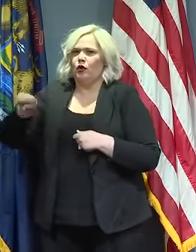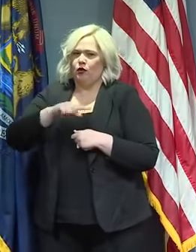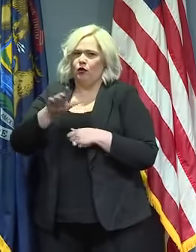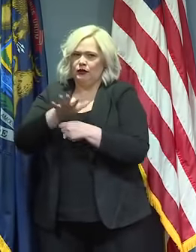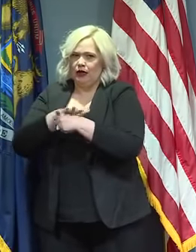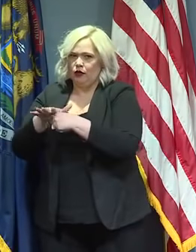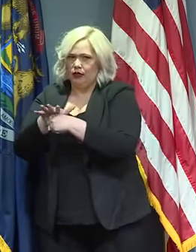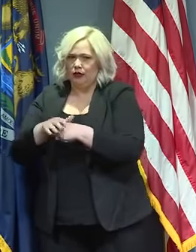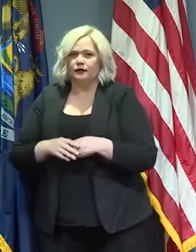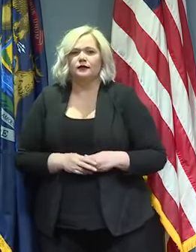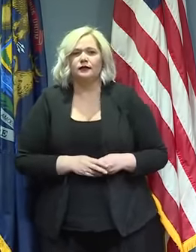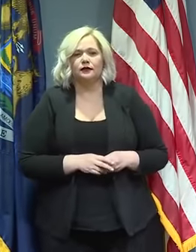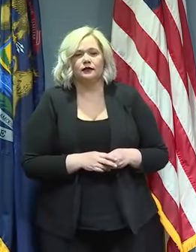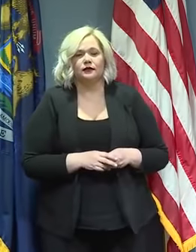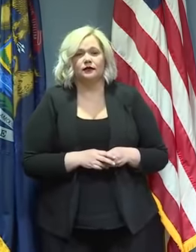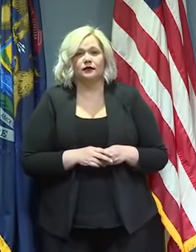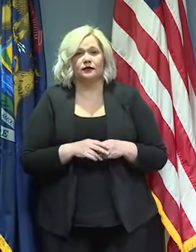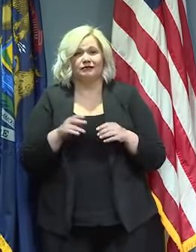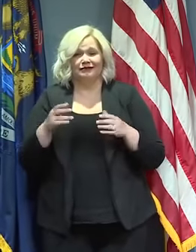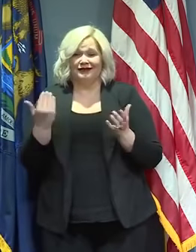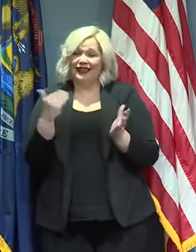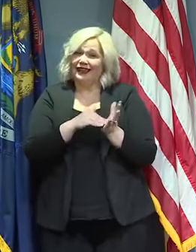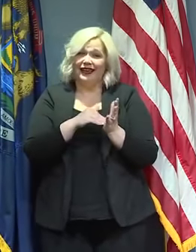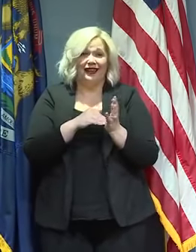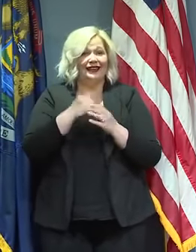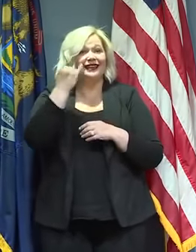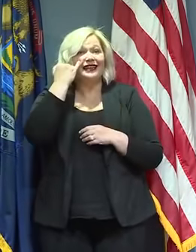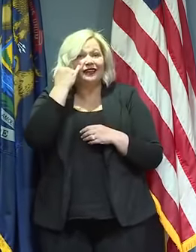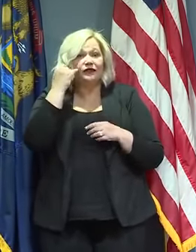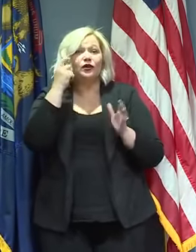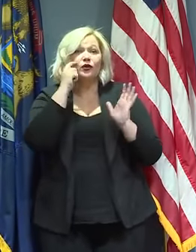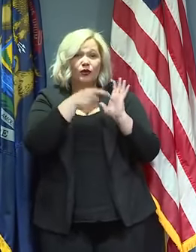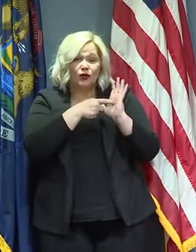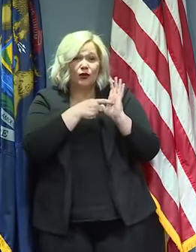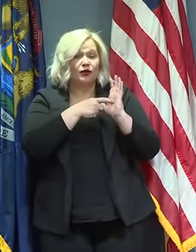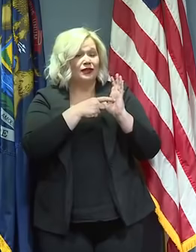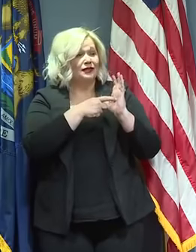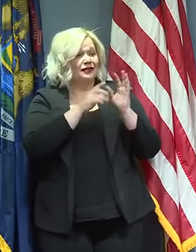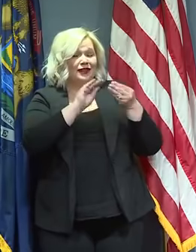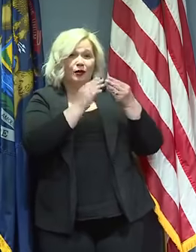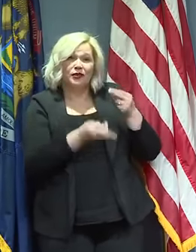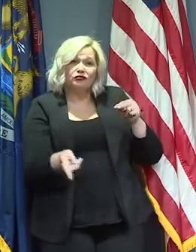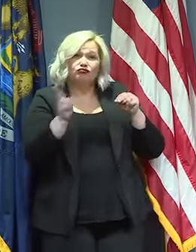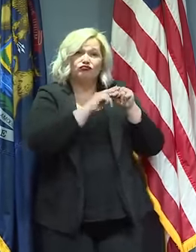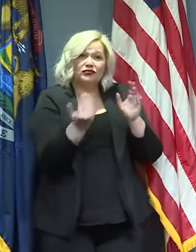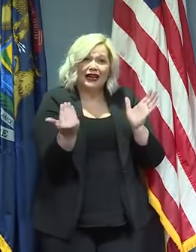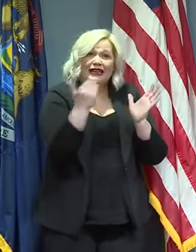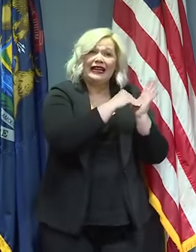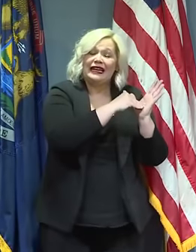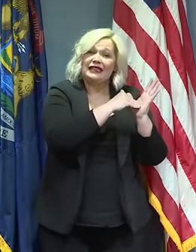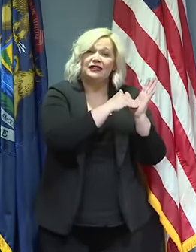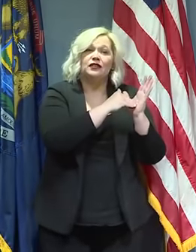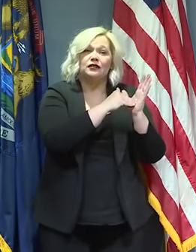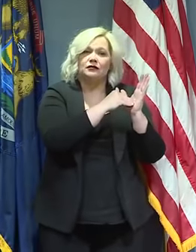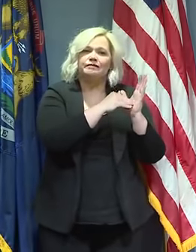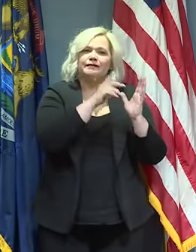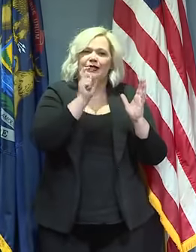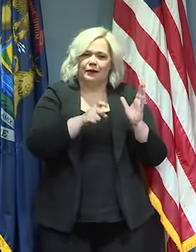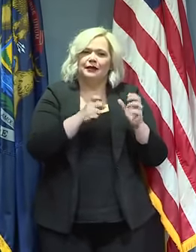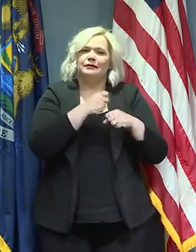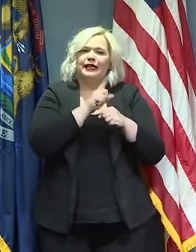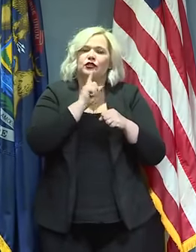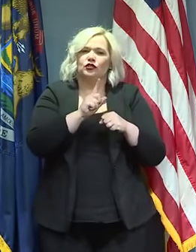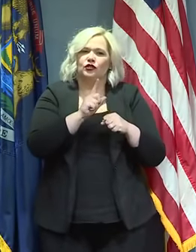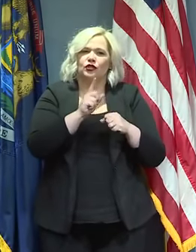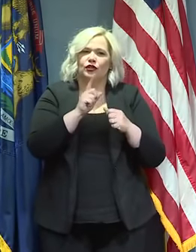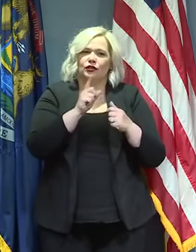As I've said before, if we begin seeing problems or concerns with these metrics, we may need to look at strengthening our public health recommendations